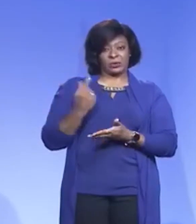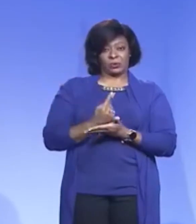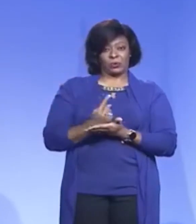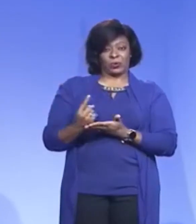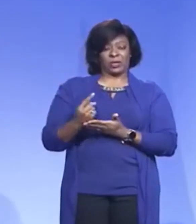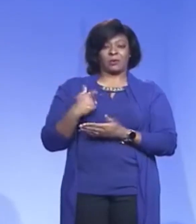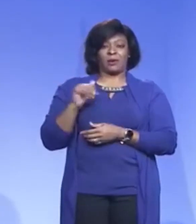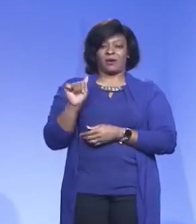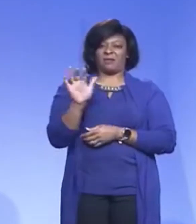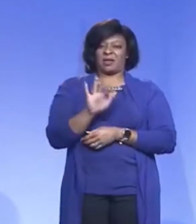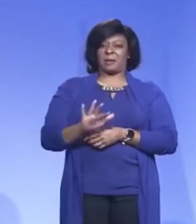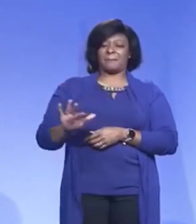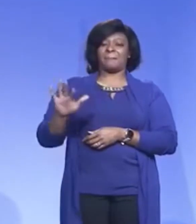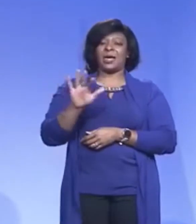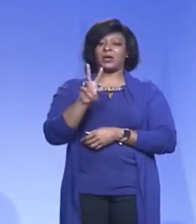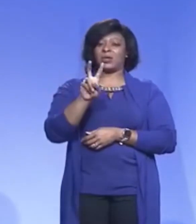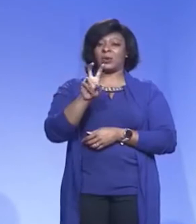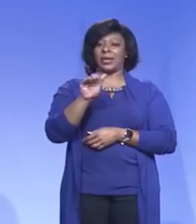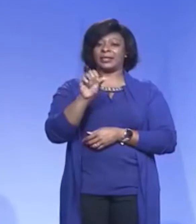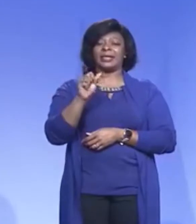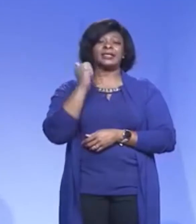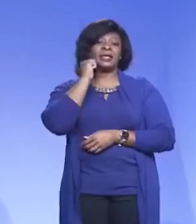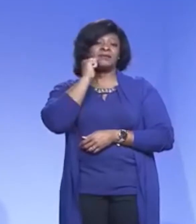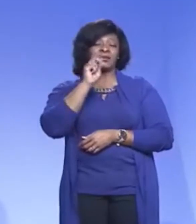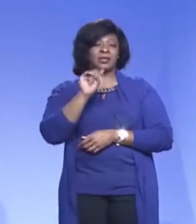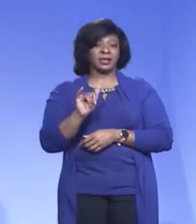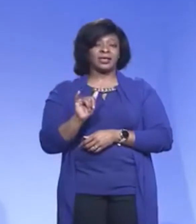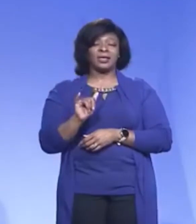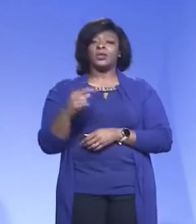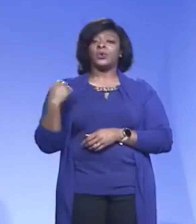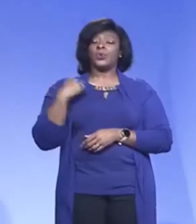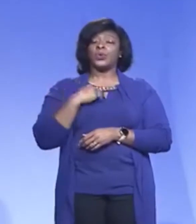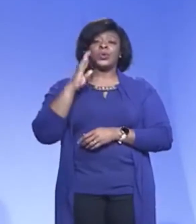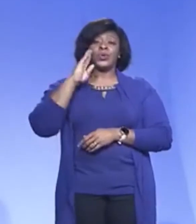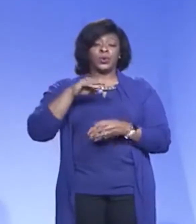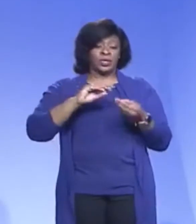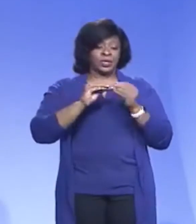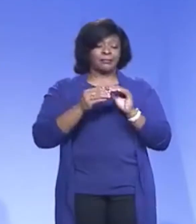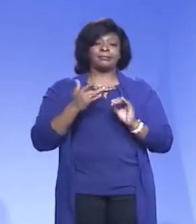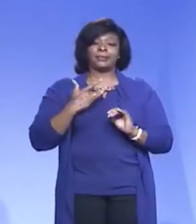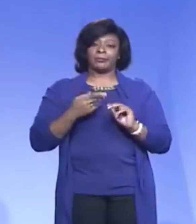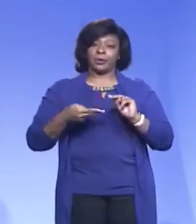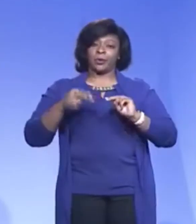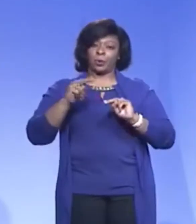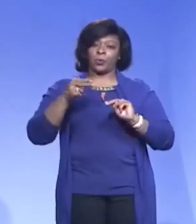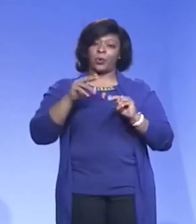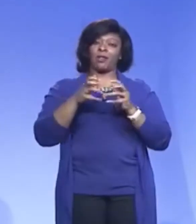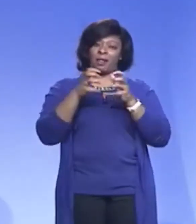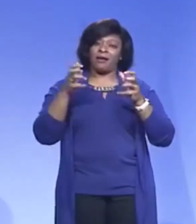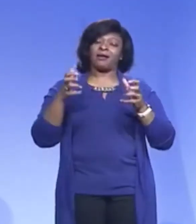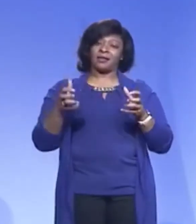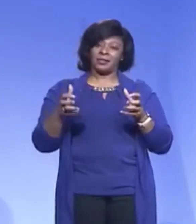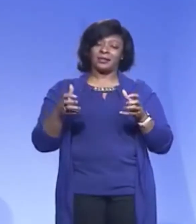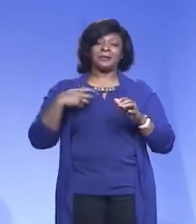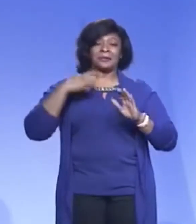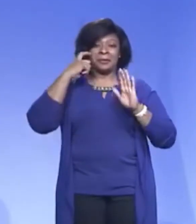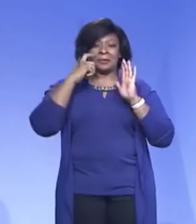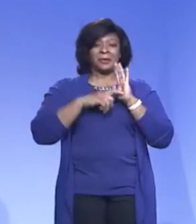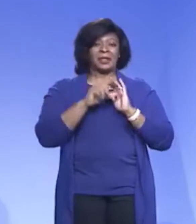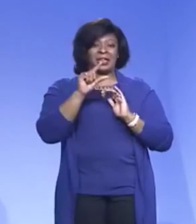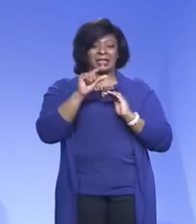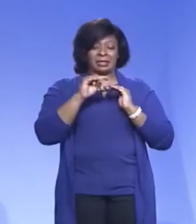averaged over 200 cases per day, and as we all know, our numbers were going up significantly. We've seen a little bit